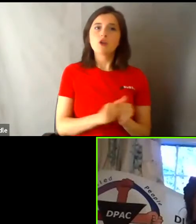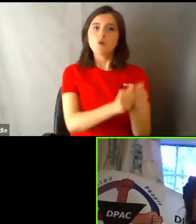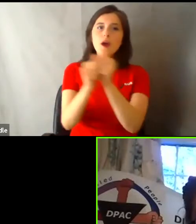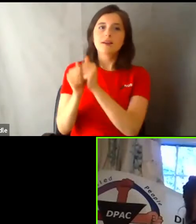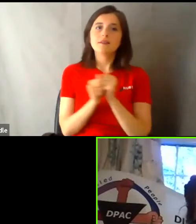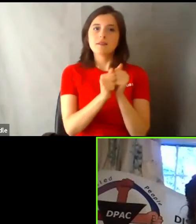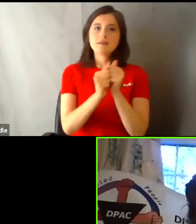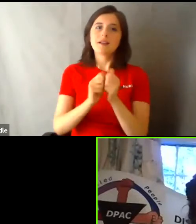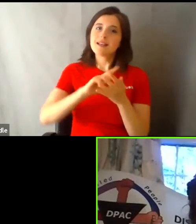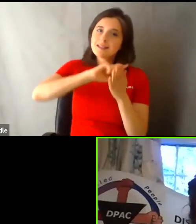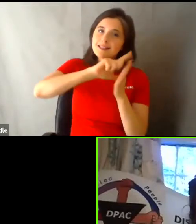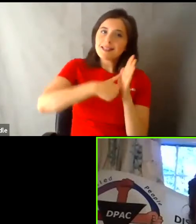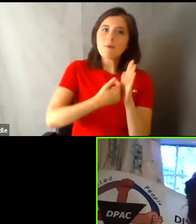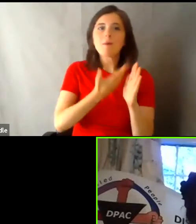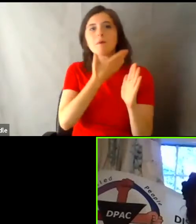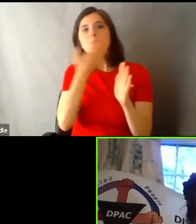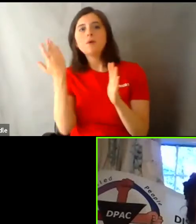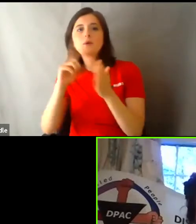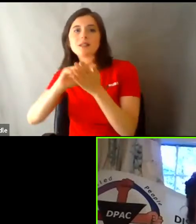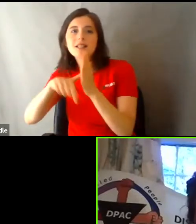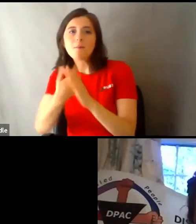disabled people, non-disabled people,